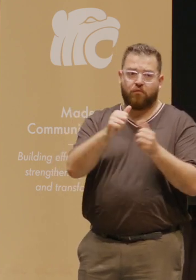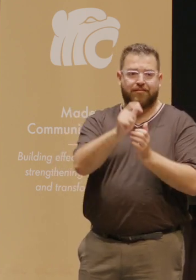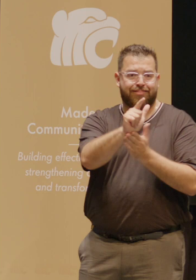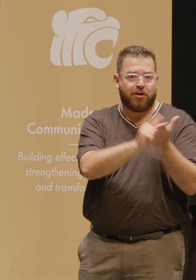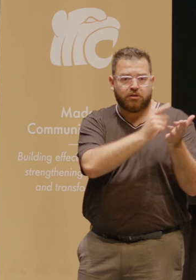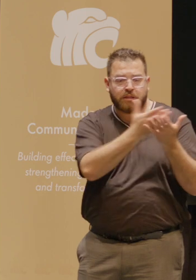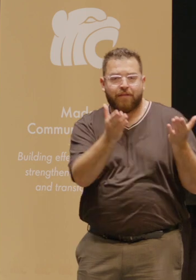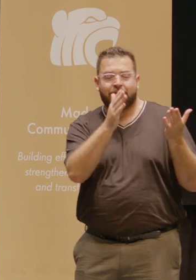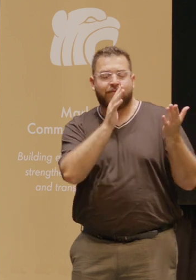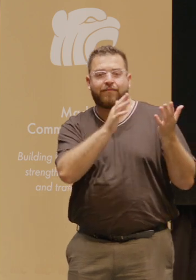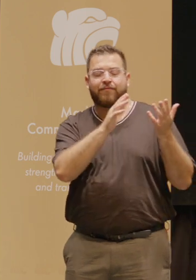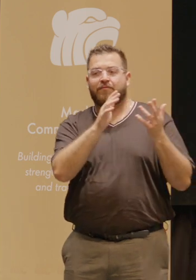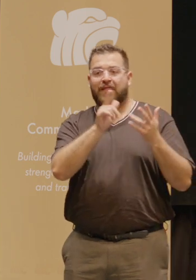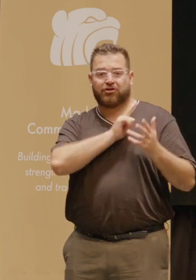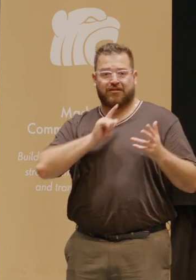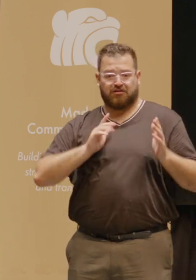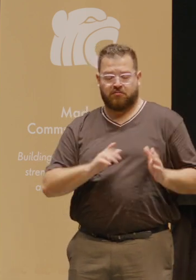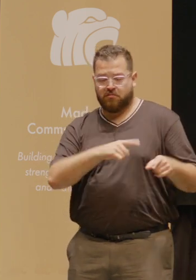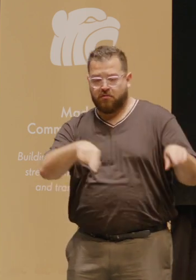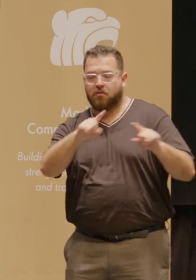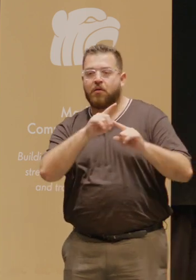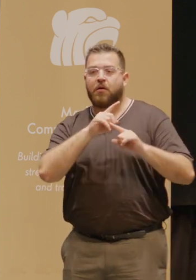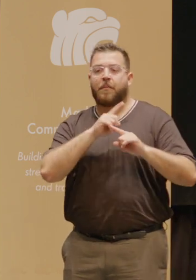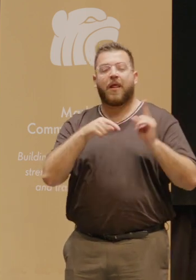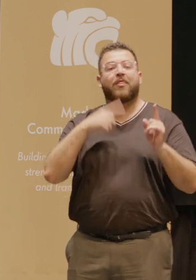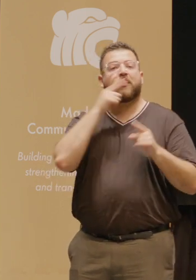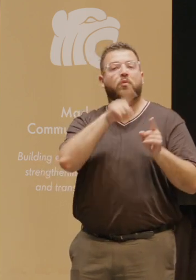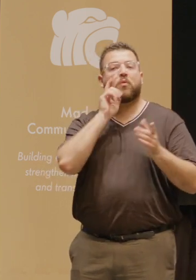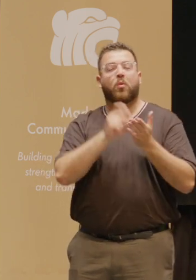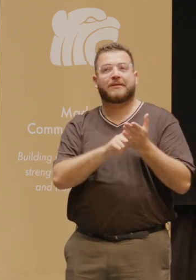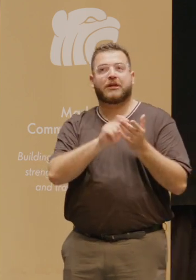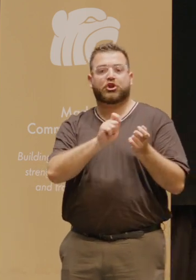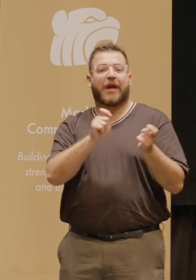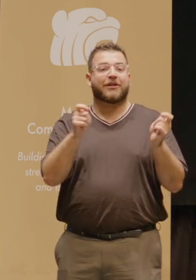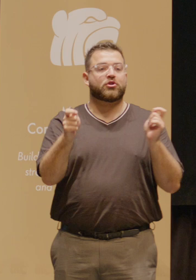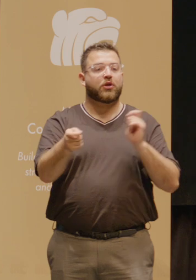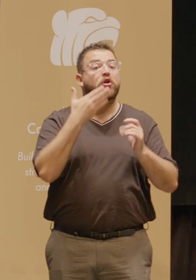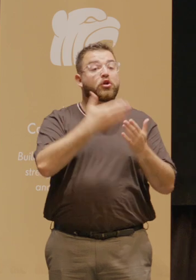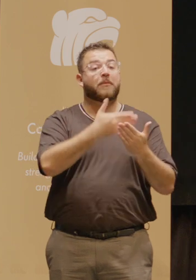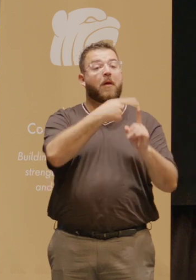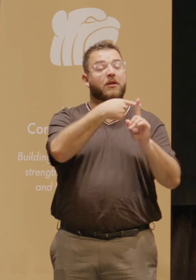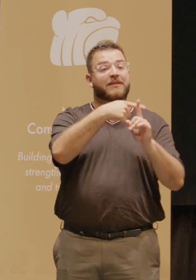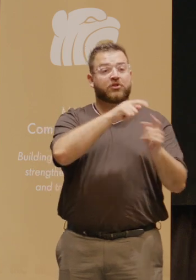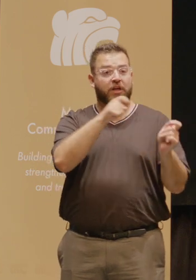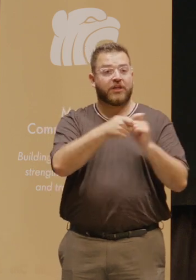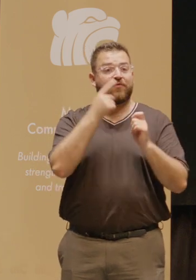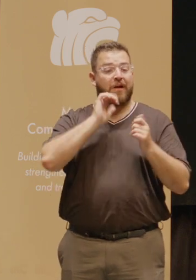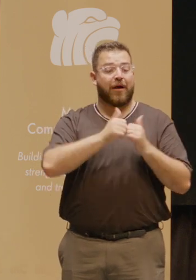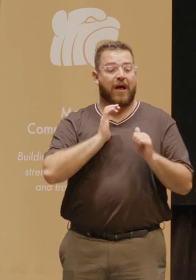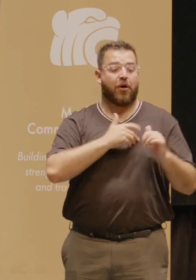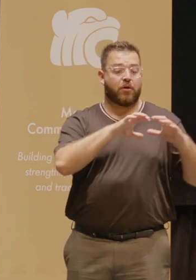also silent around legislation for the most part. And I think you'll see a change, I think, in a good way, of the way that our administration,